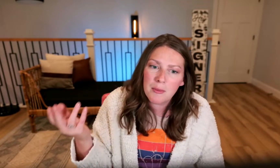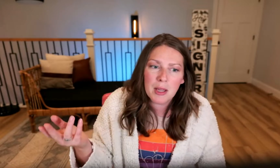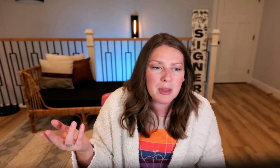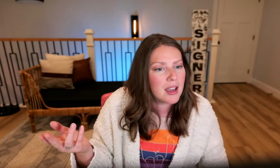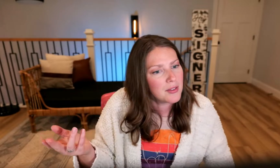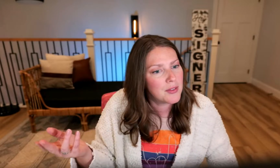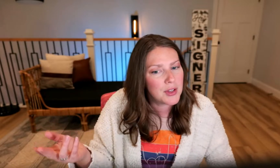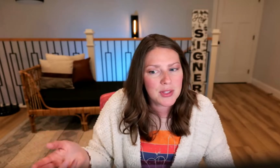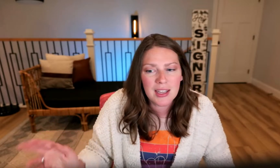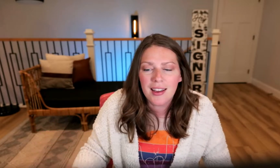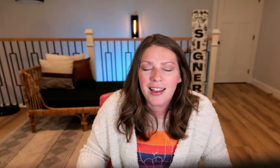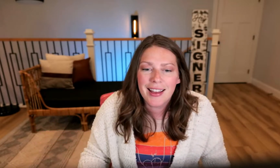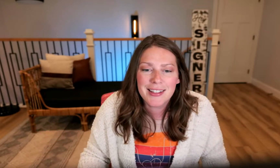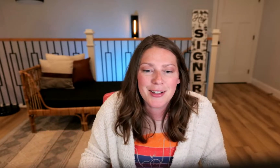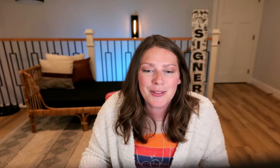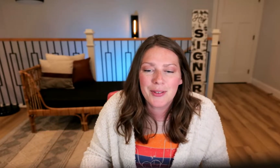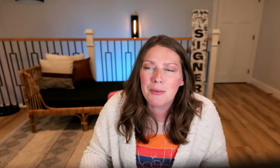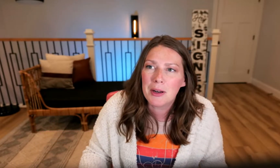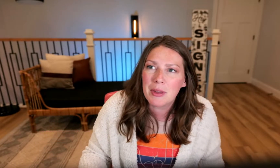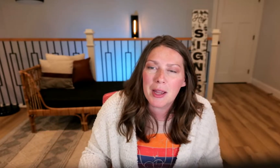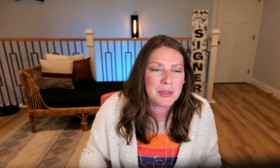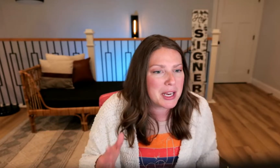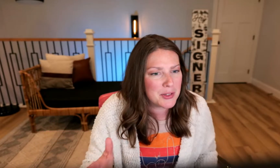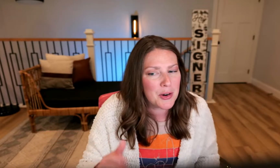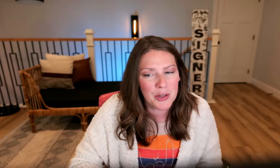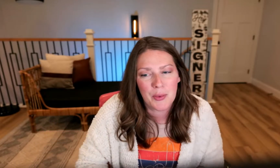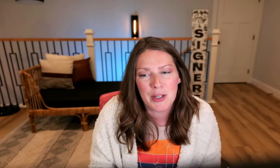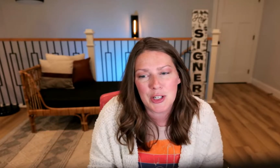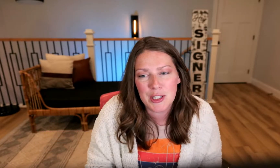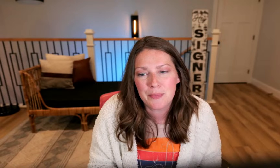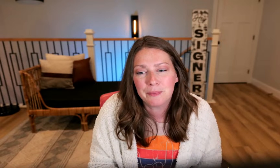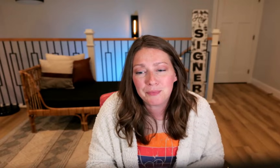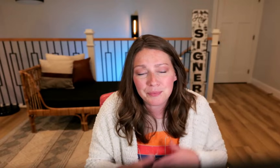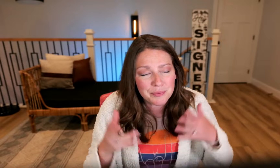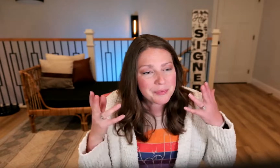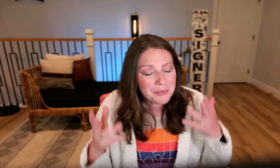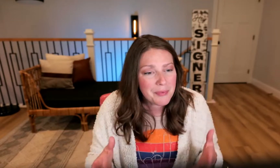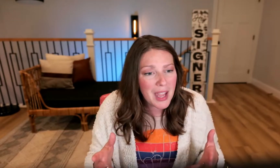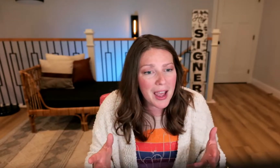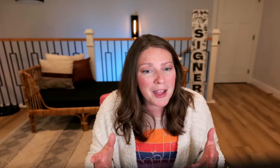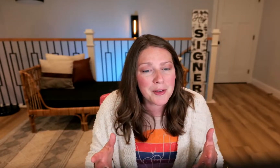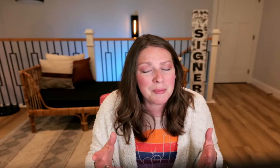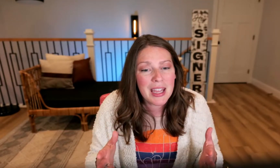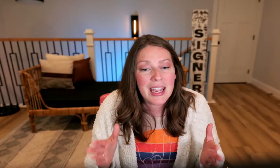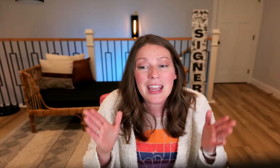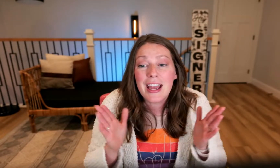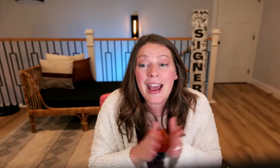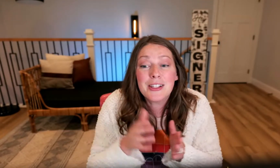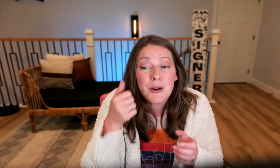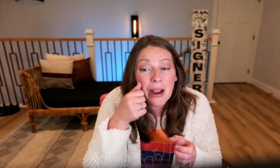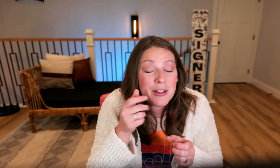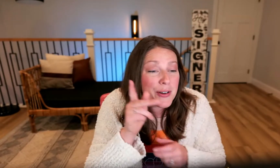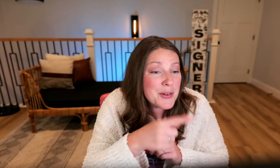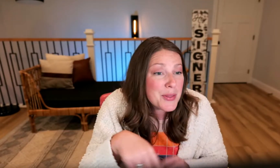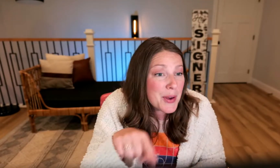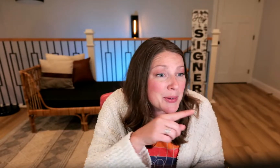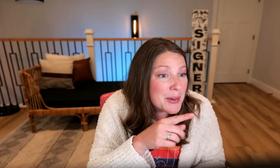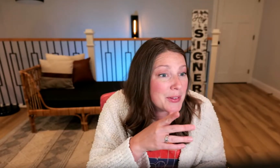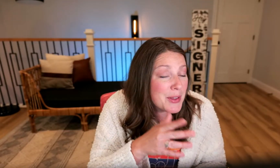might be kind of confusing. And so we want to be able to answer all your questions. As a reminder, those